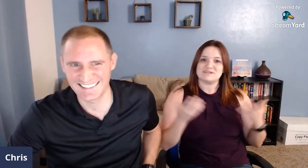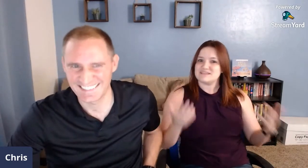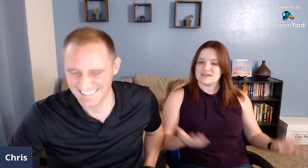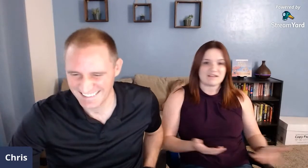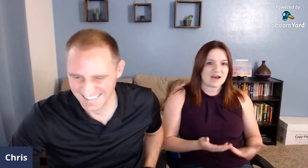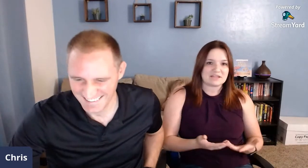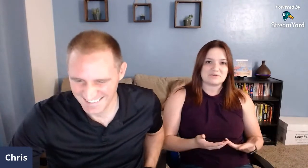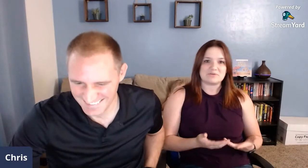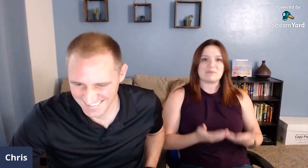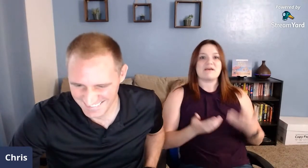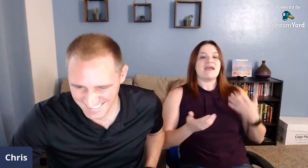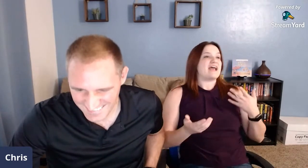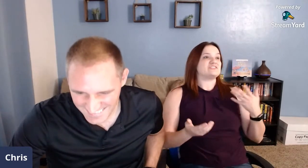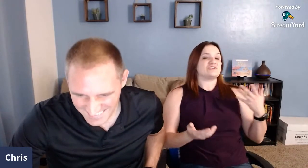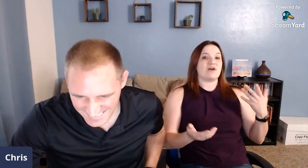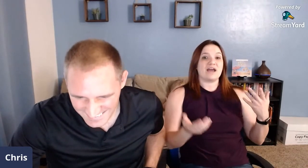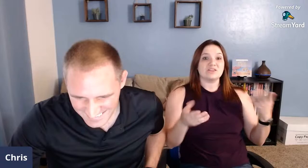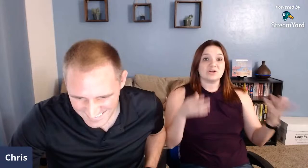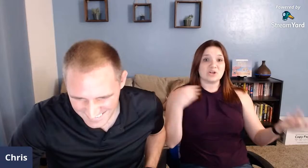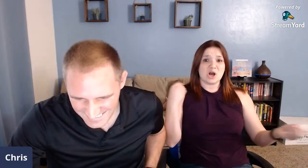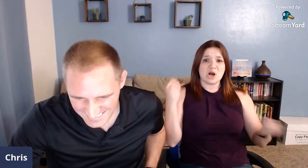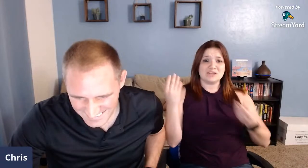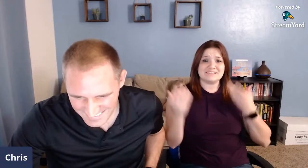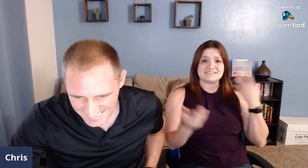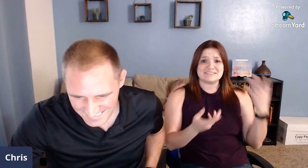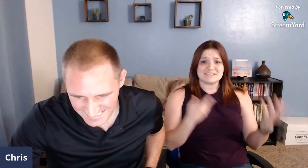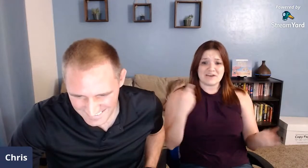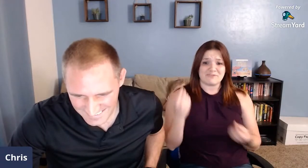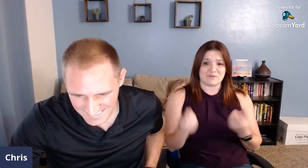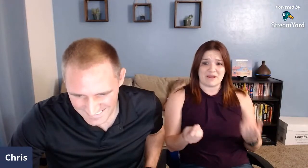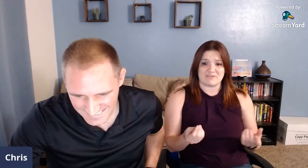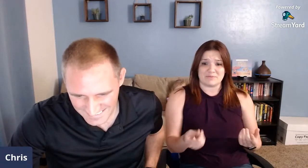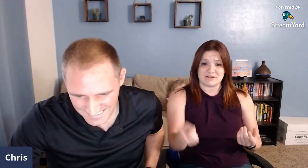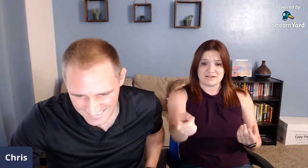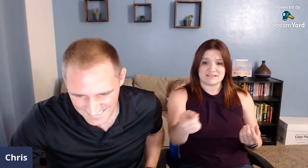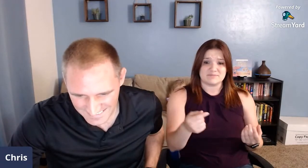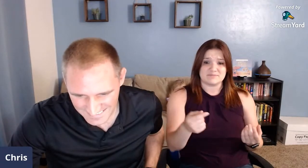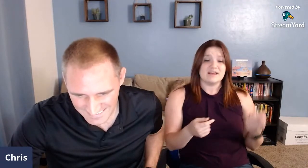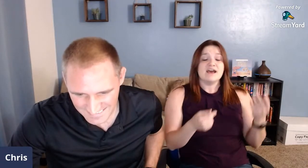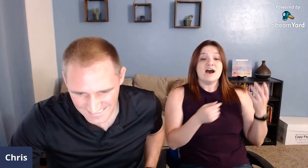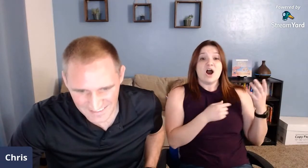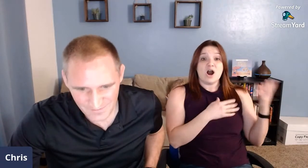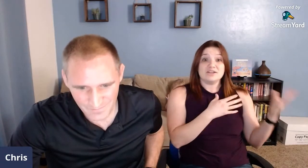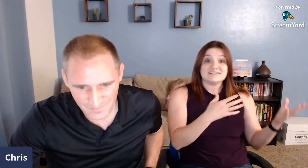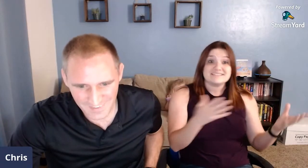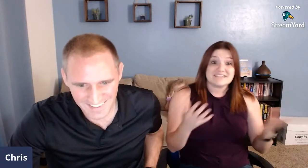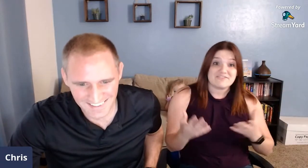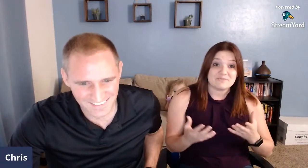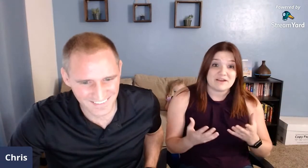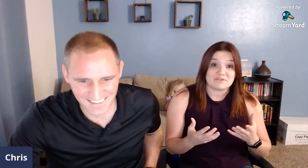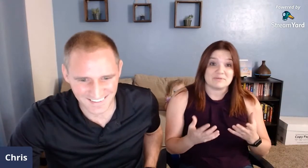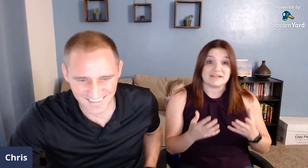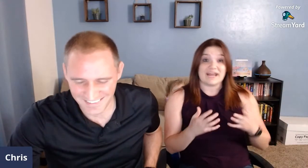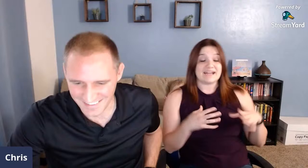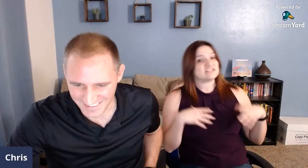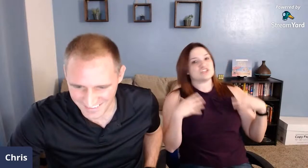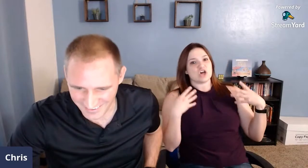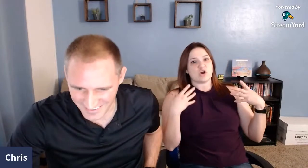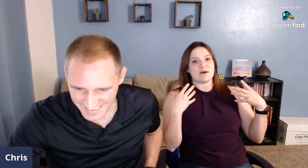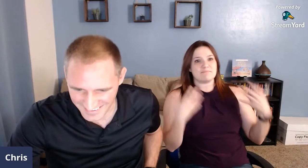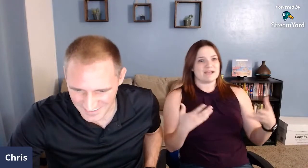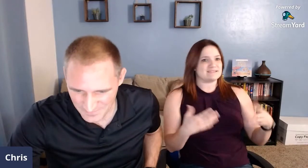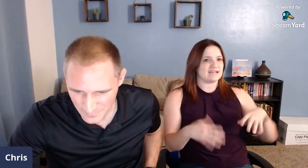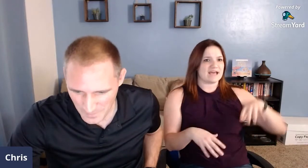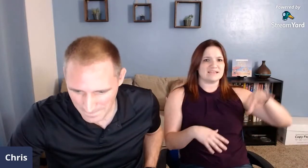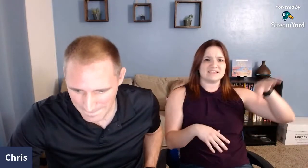story and how they grew up. And so I learn all this stuff from everybody. You need to let somebody in. All this stuff from everybody. And it's